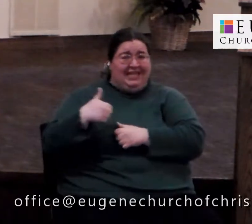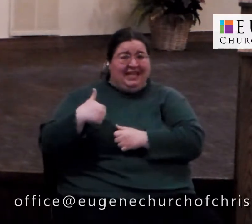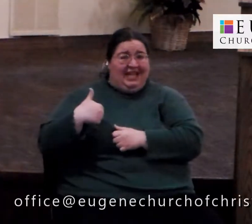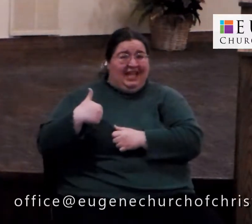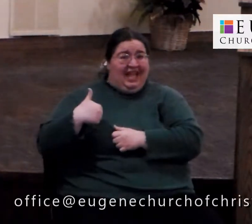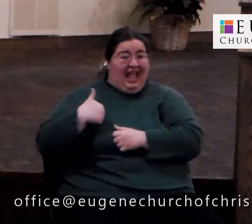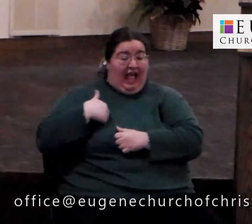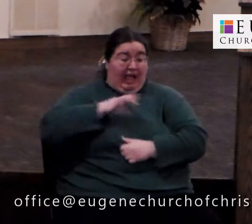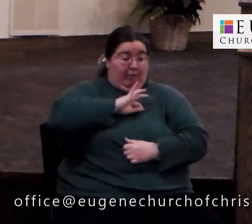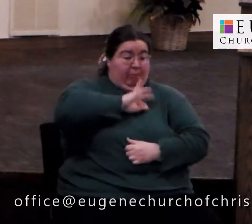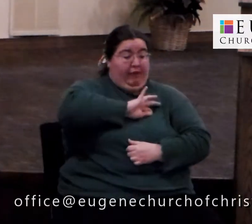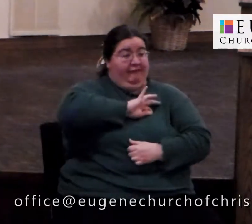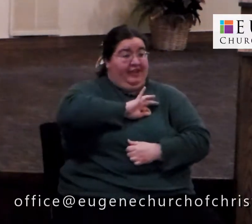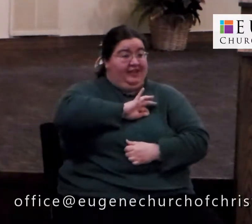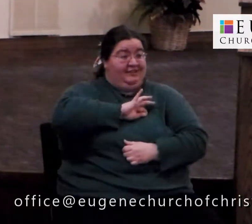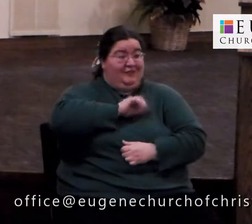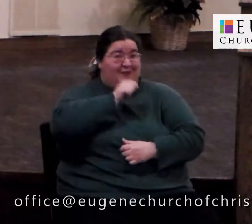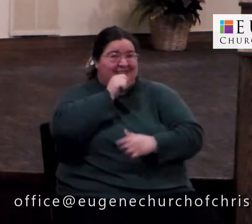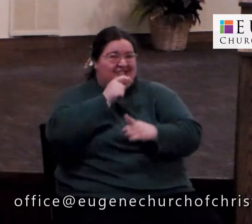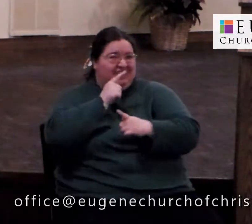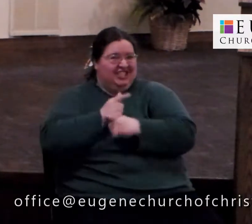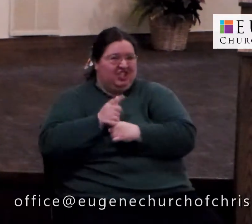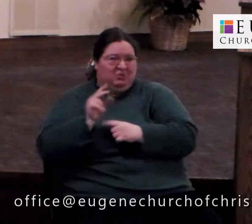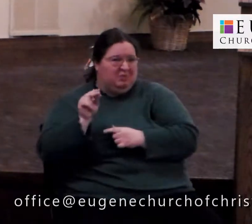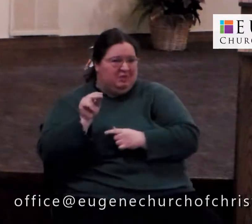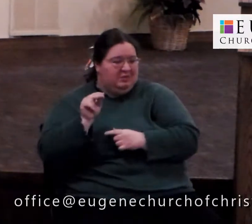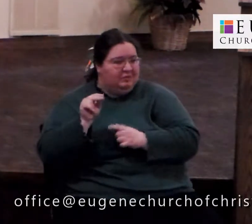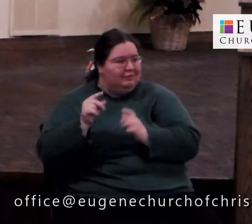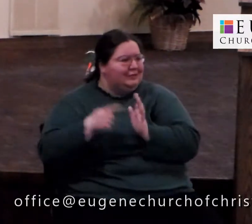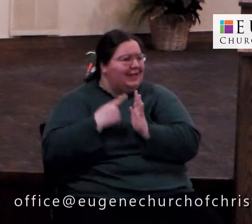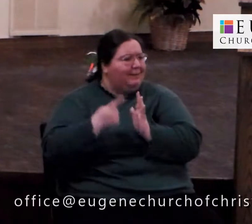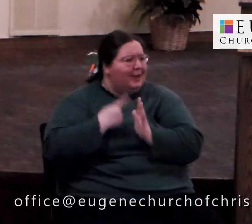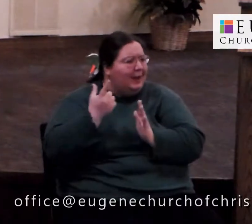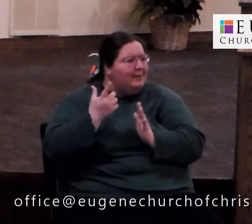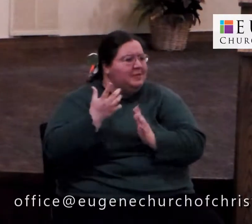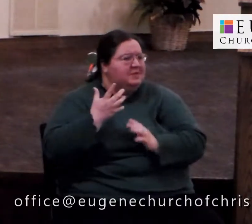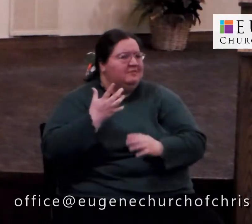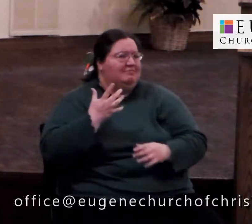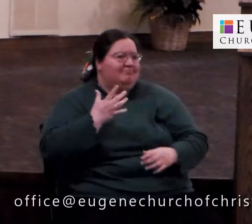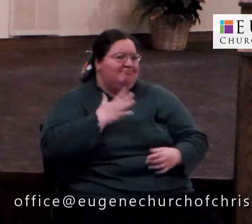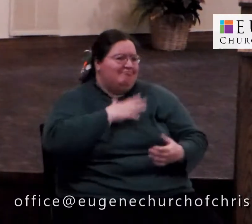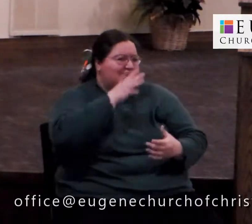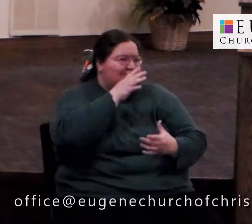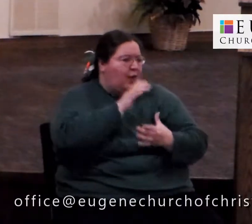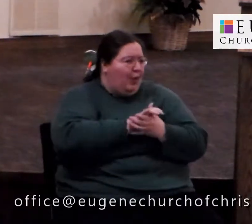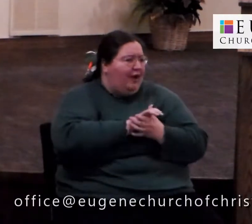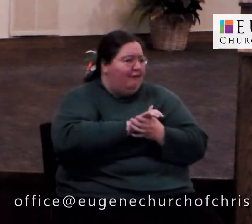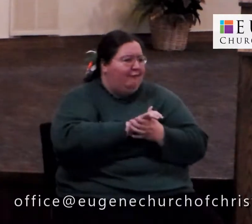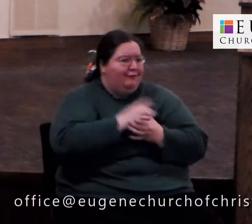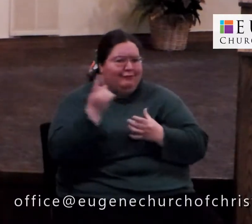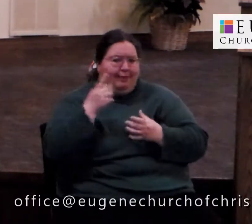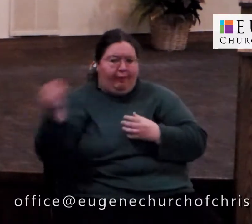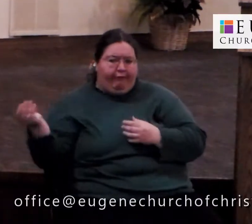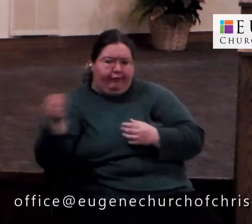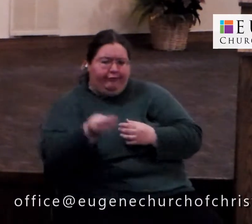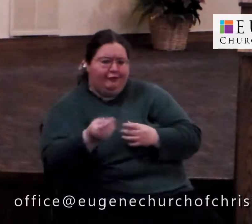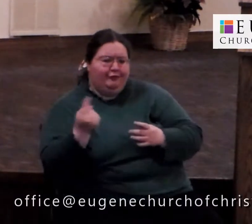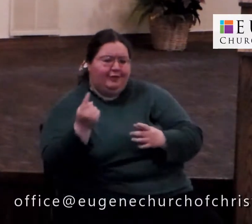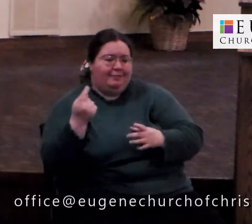Sisters. Now, I will admit to you, normally I get nothing from that. Occasionally somebody will give my wife a gift that it may